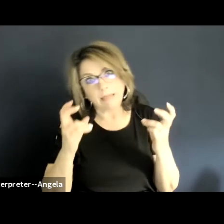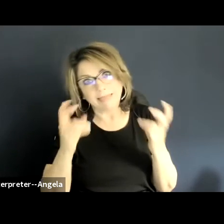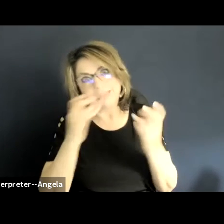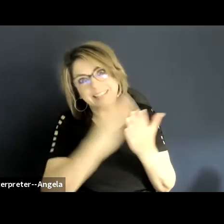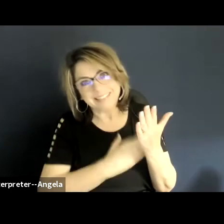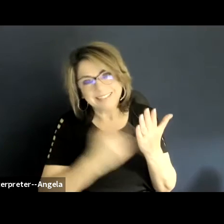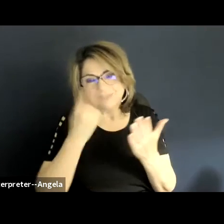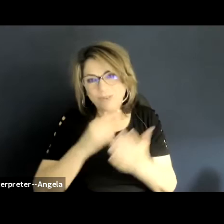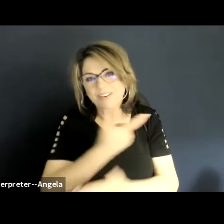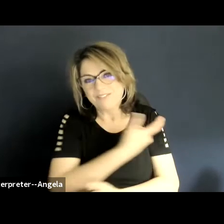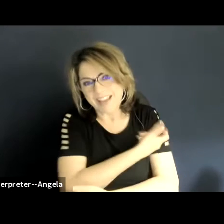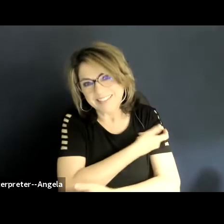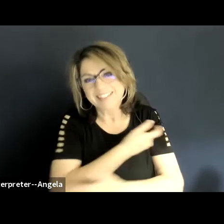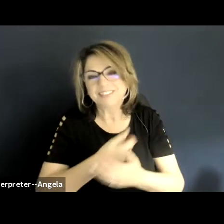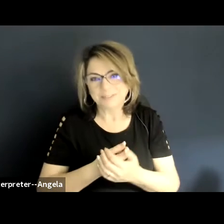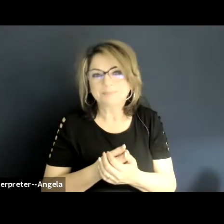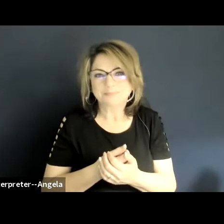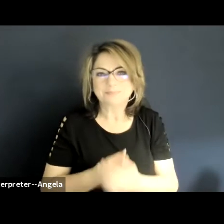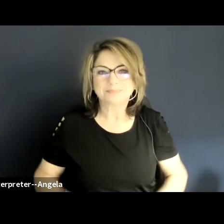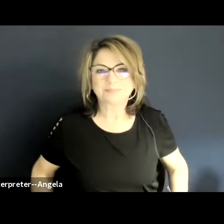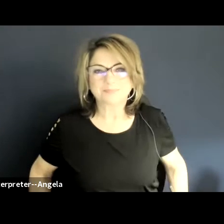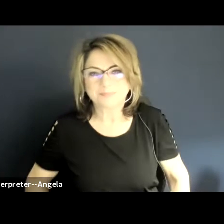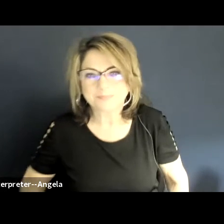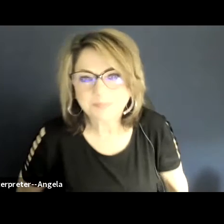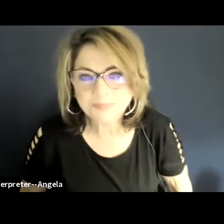your vaccination. And